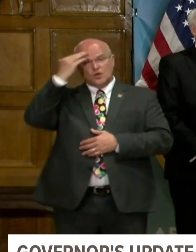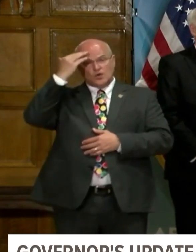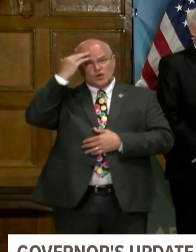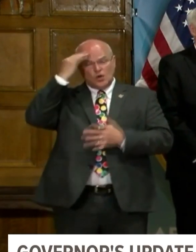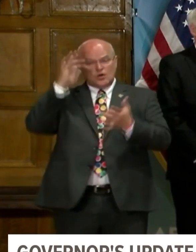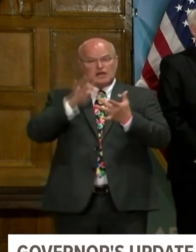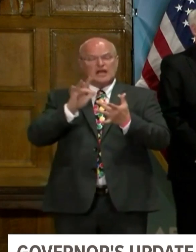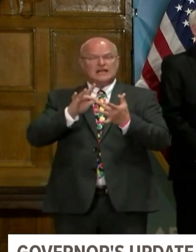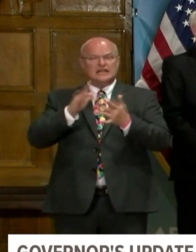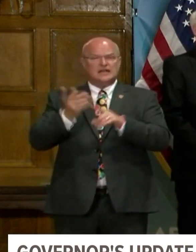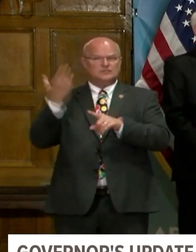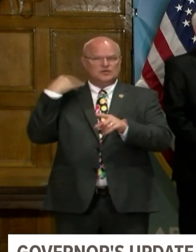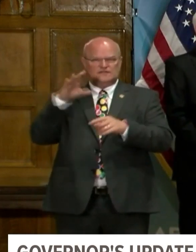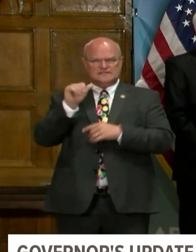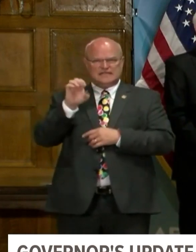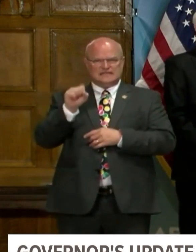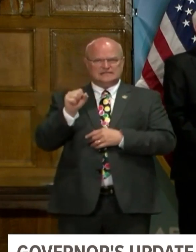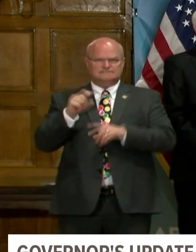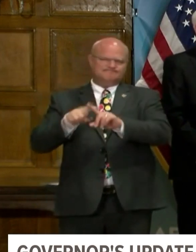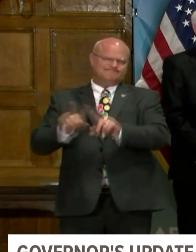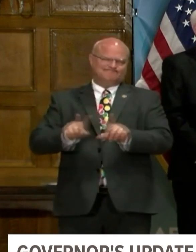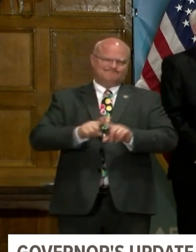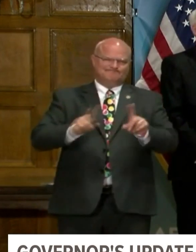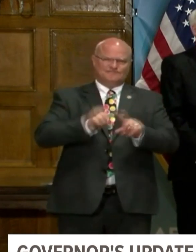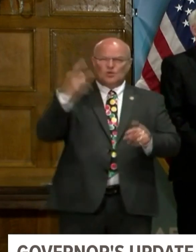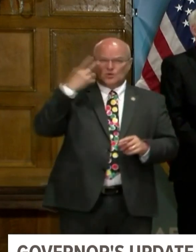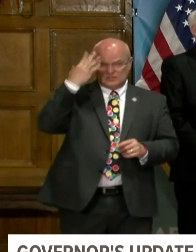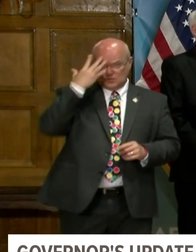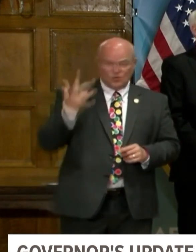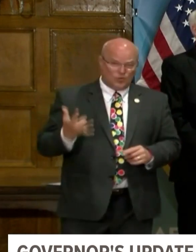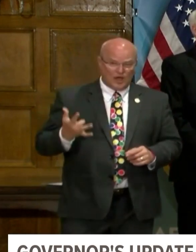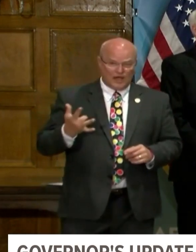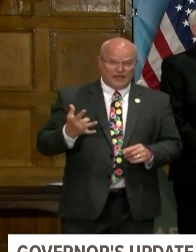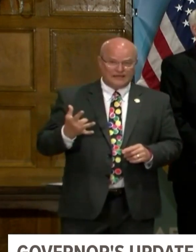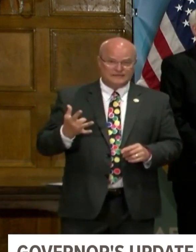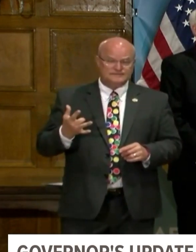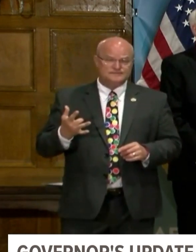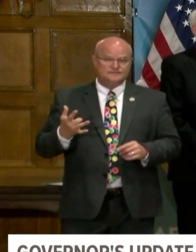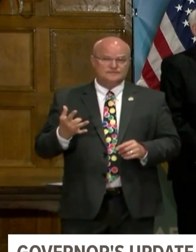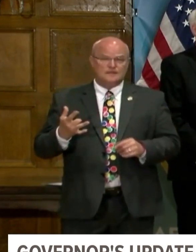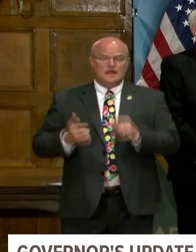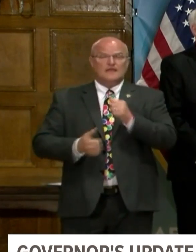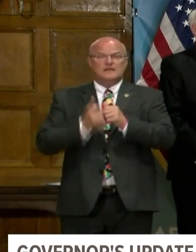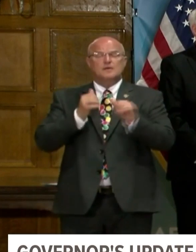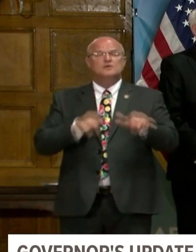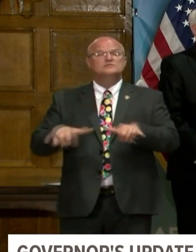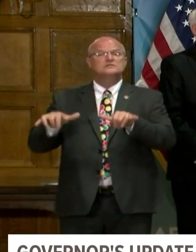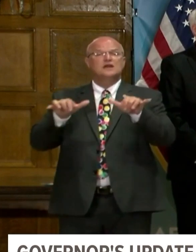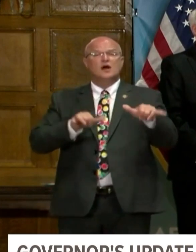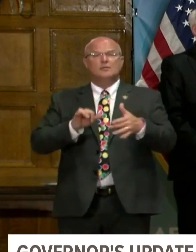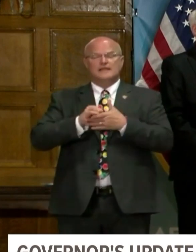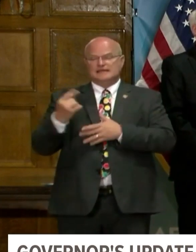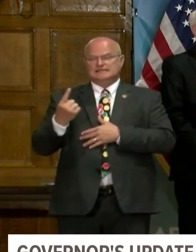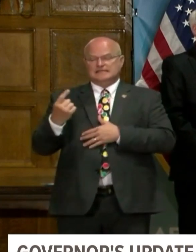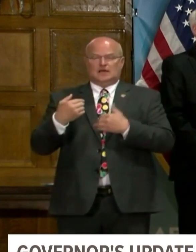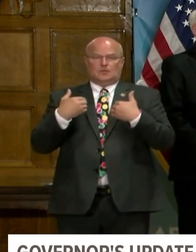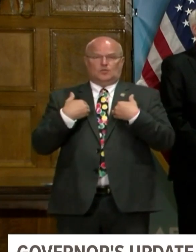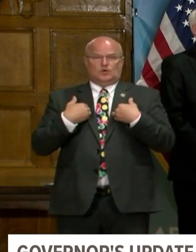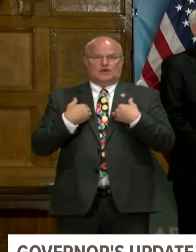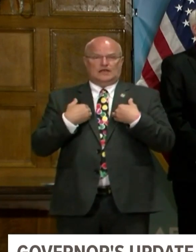were contacts to previous cases. And there can be a number of reasons for that. The most common is that someone